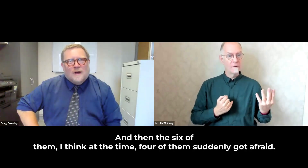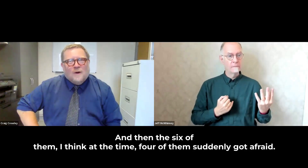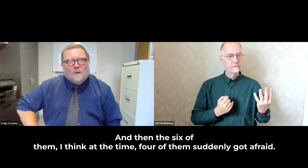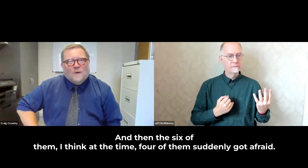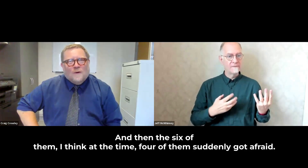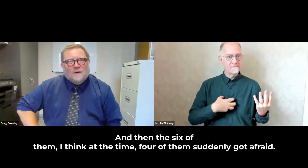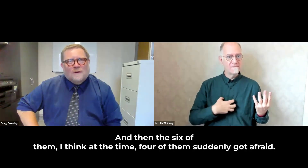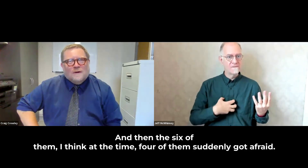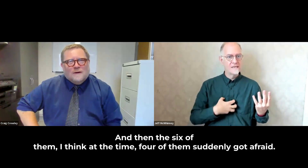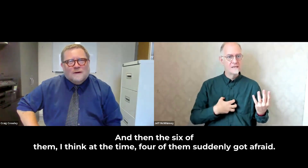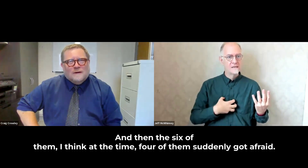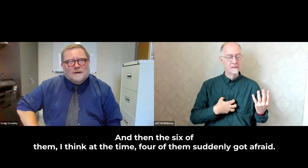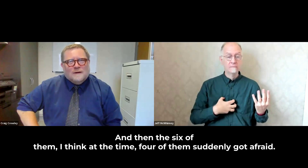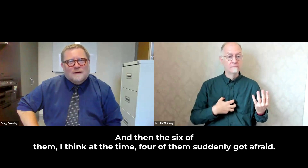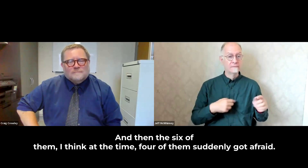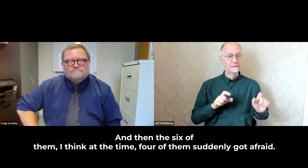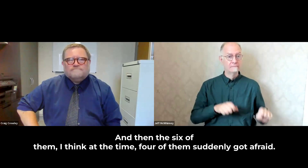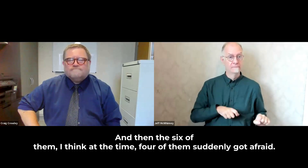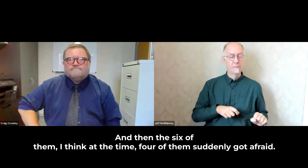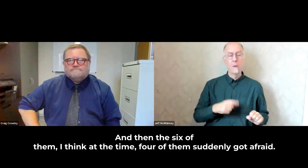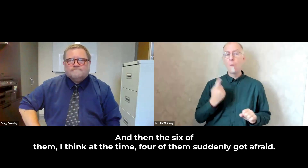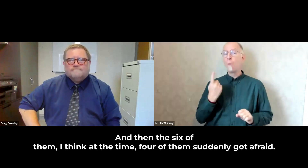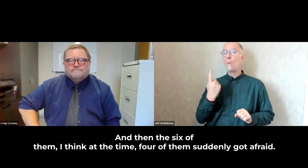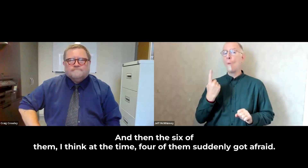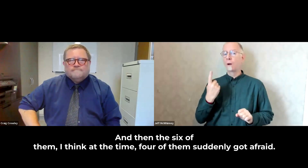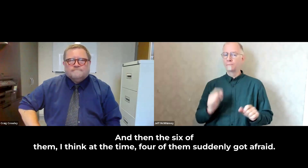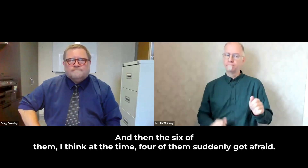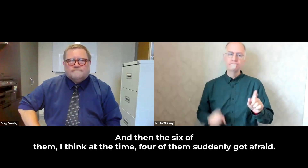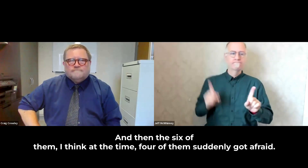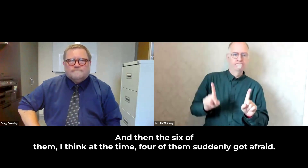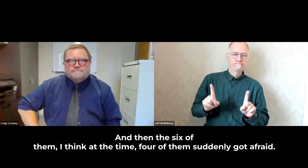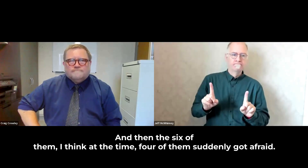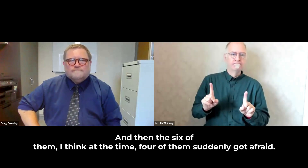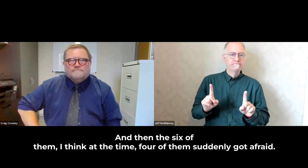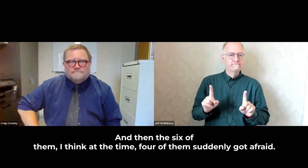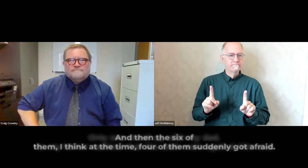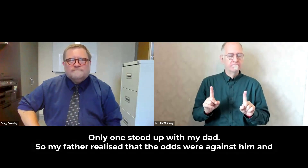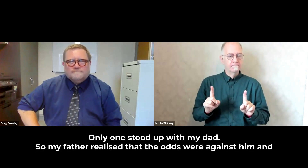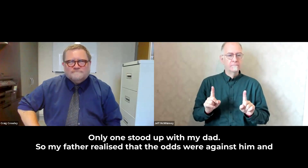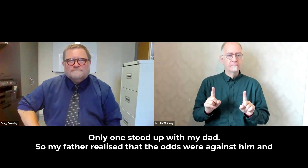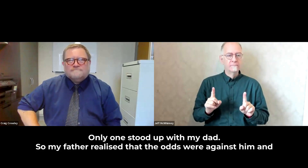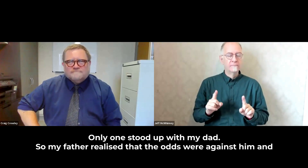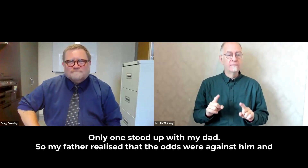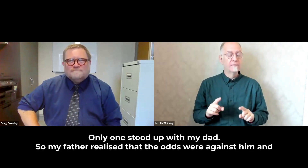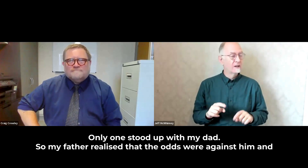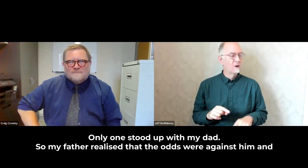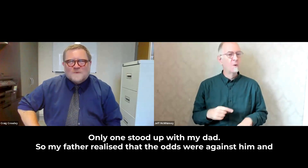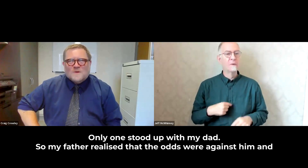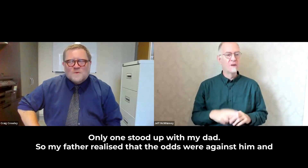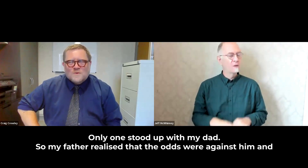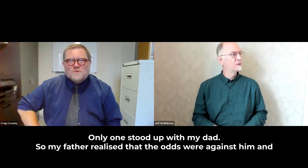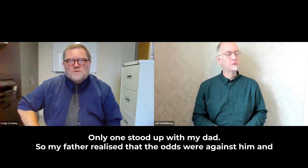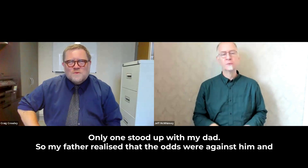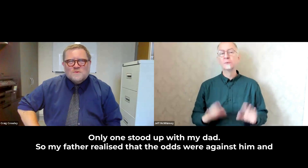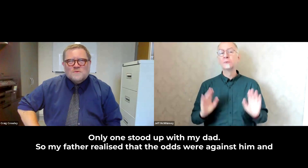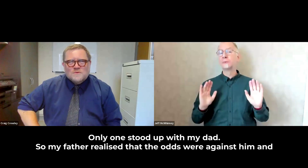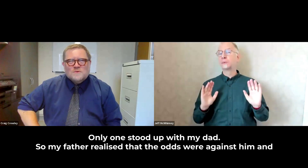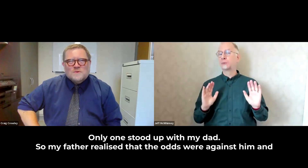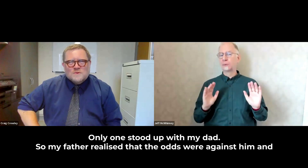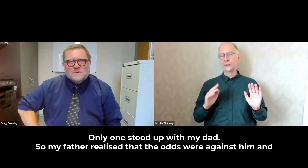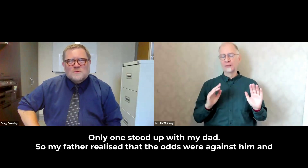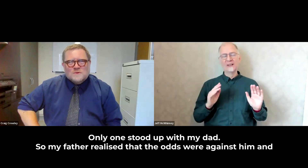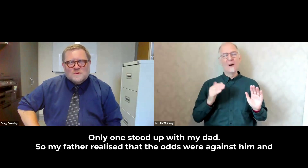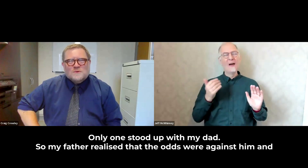of them, I think at the time, four of them suddenly got afraid. One stood up with my dad.